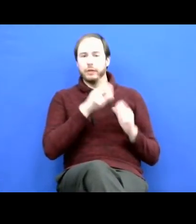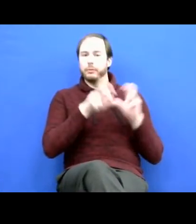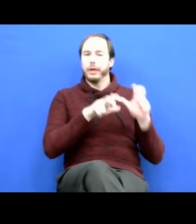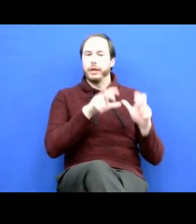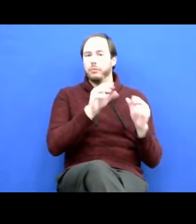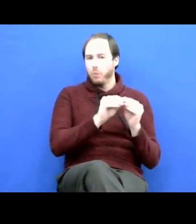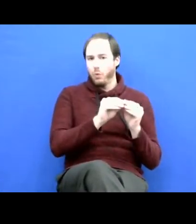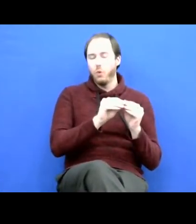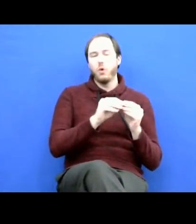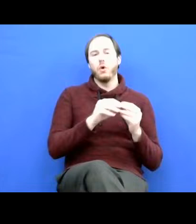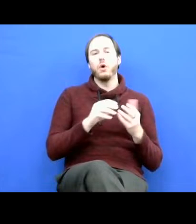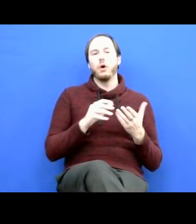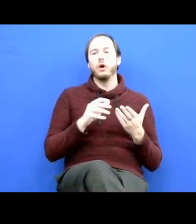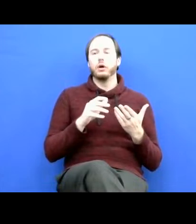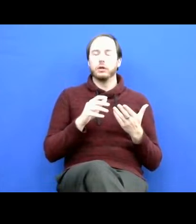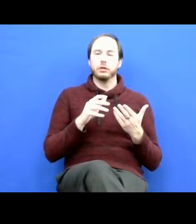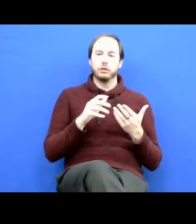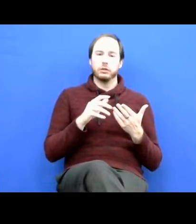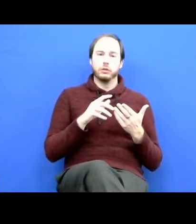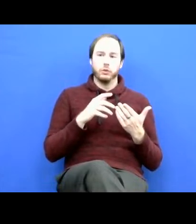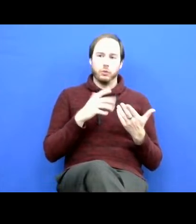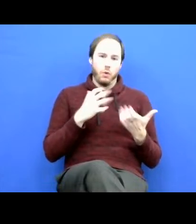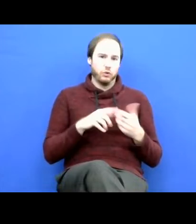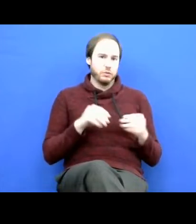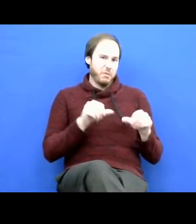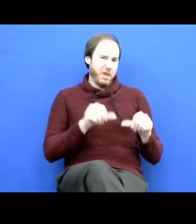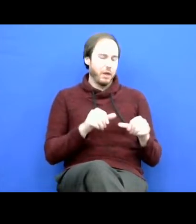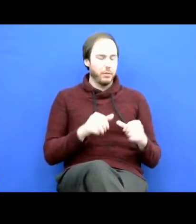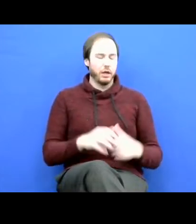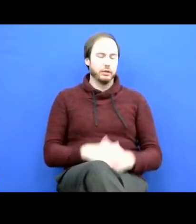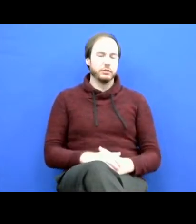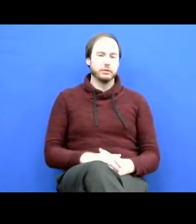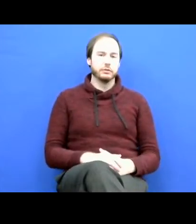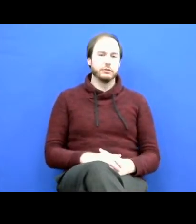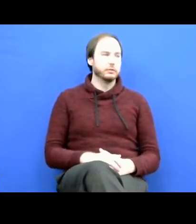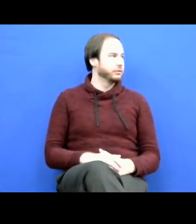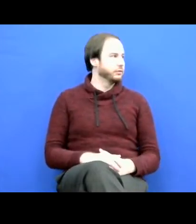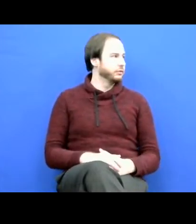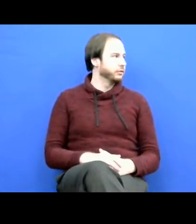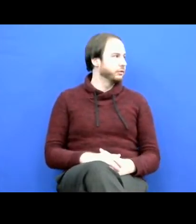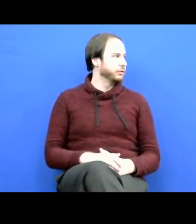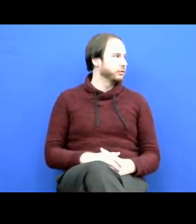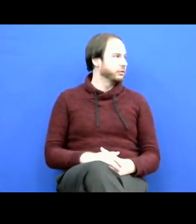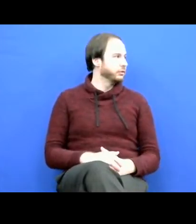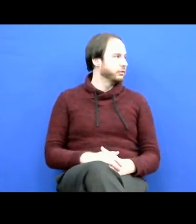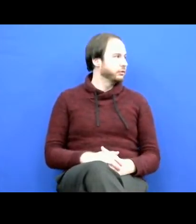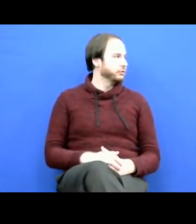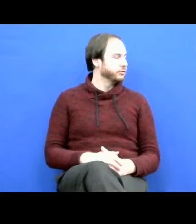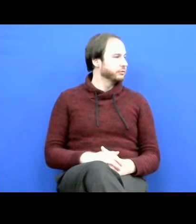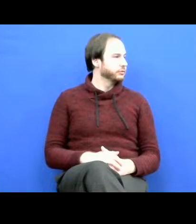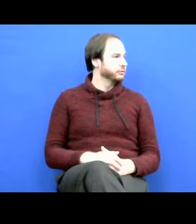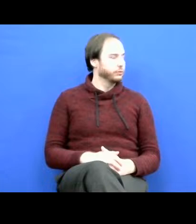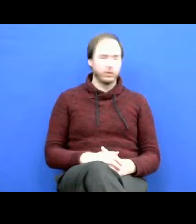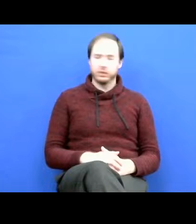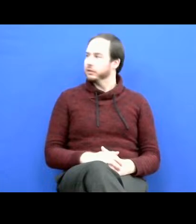hear Linda already scolding me for even just thinking that. So So can you drive? that's right.